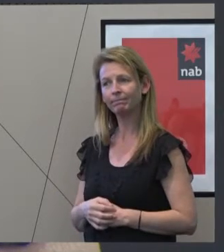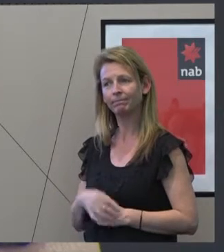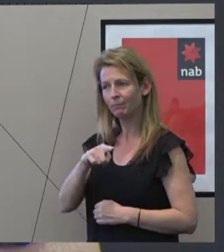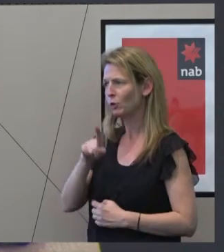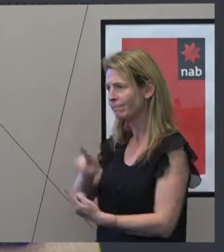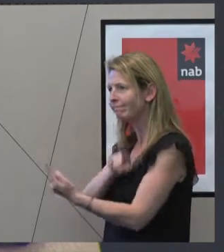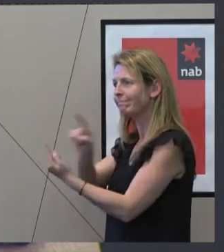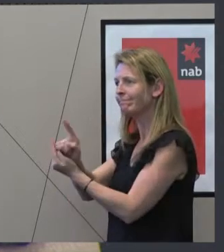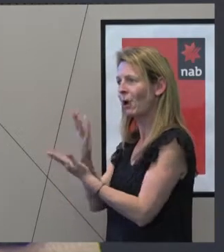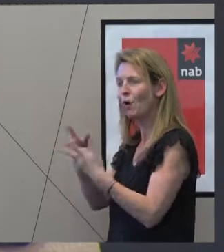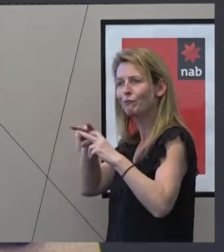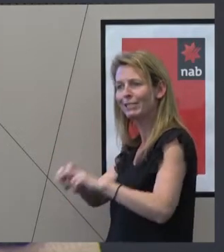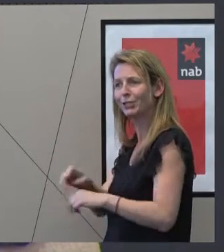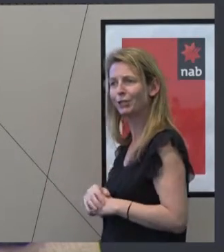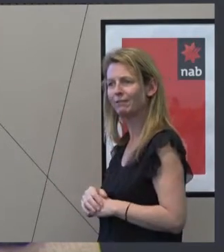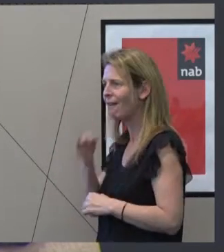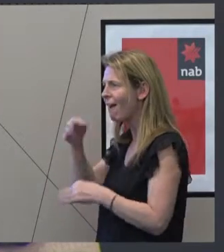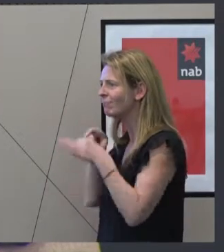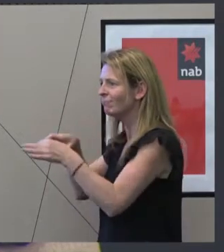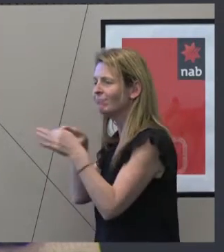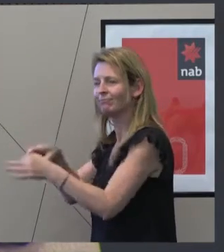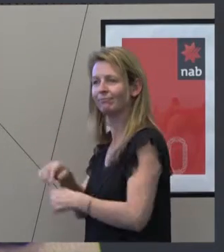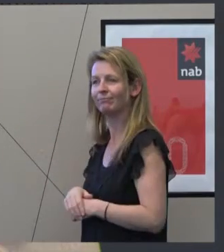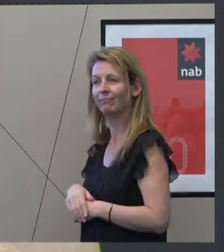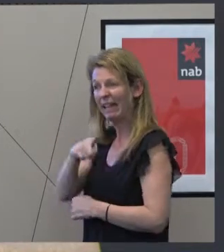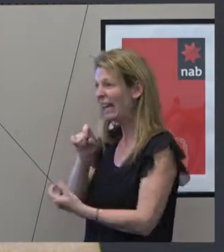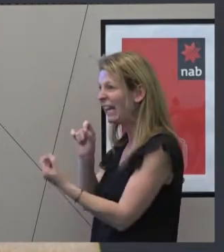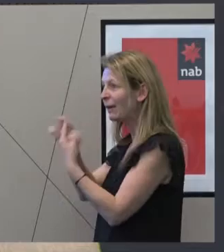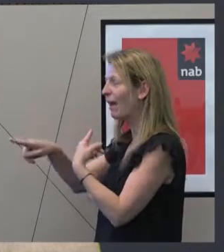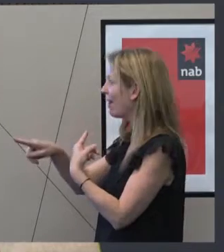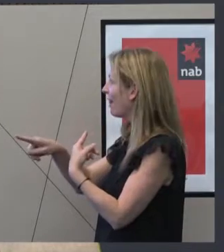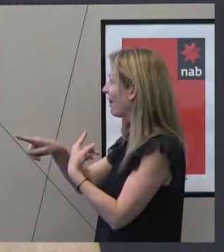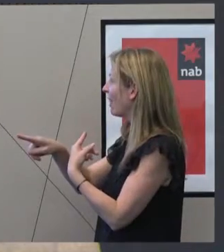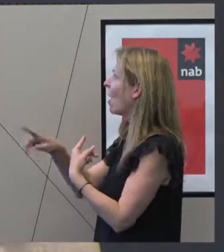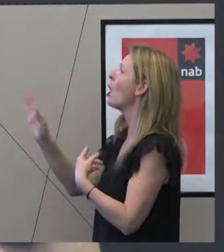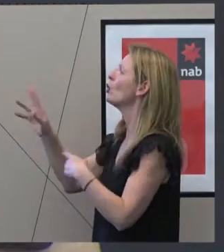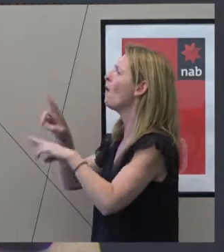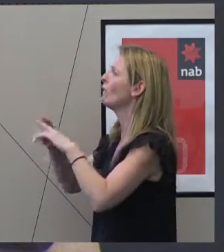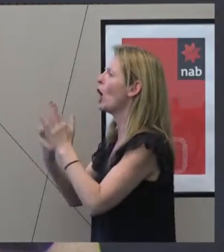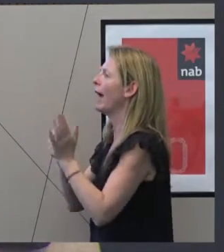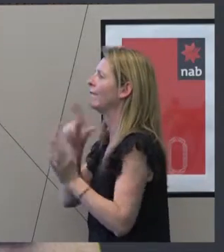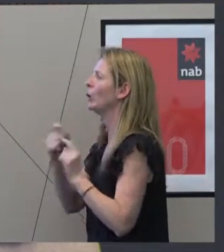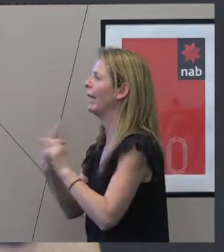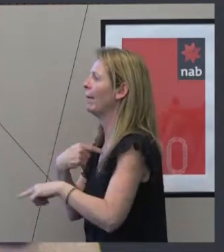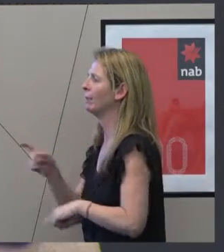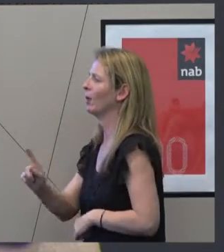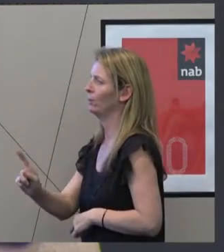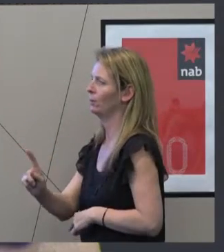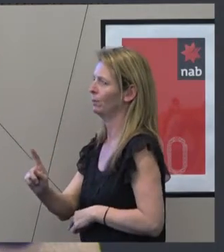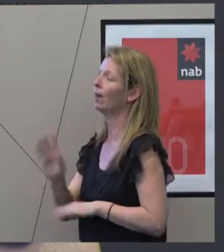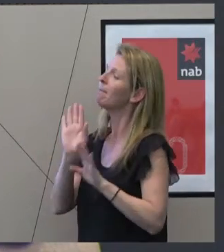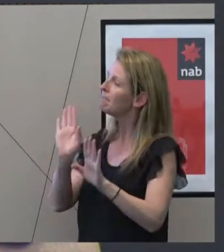researchers. Ask us. Send us an email. Not Friday afternoon, please.